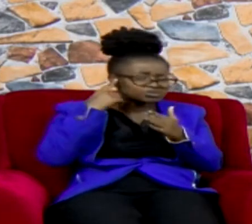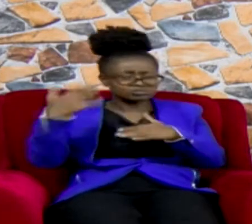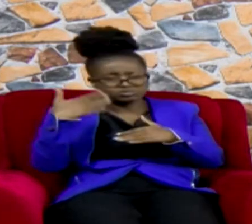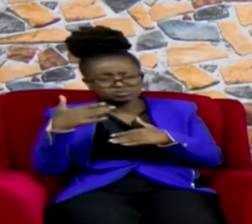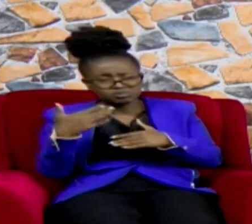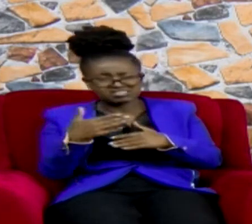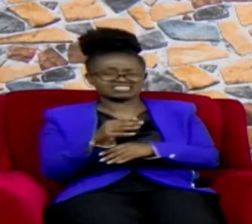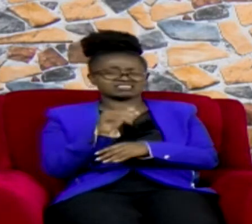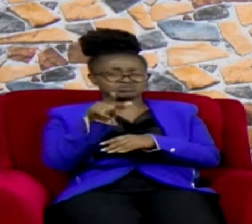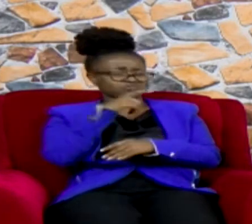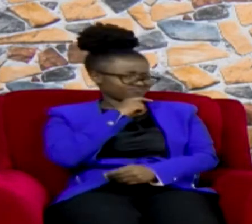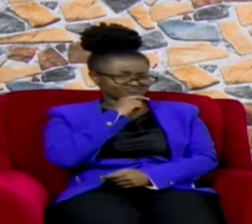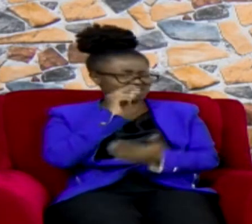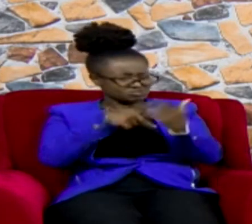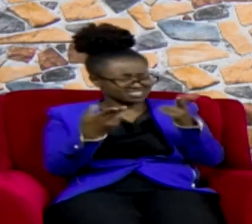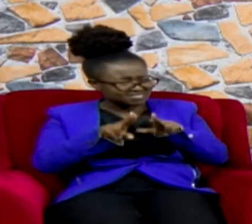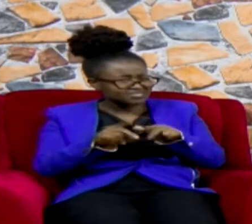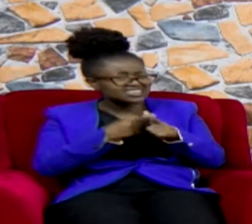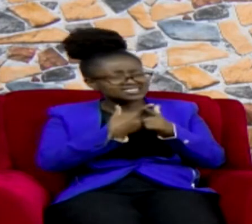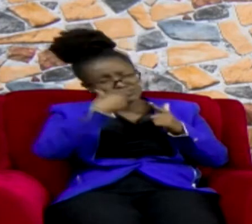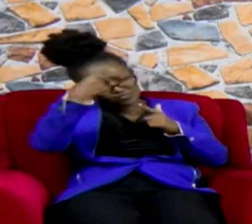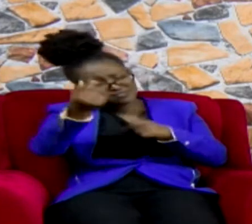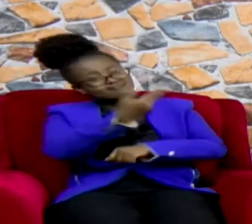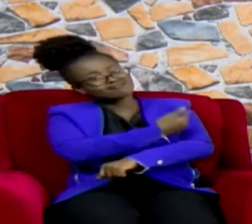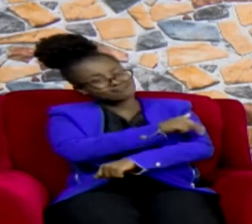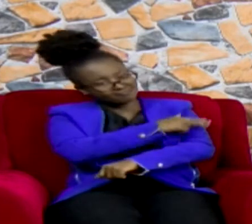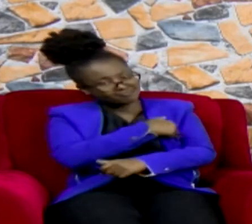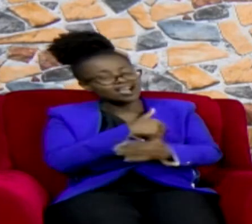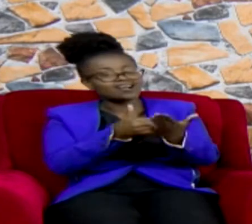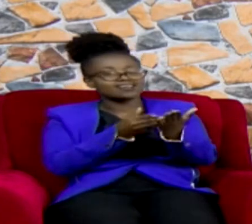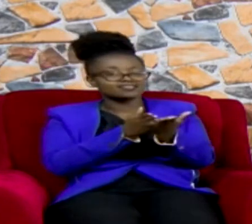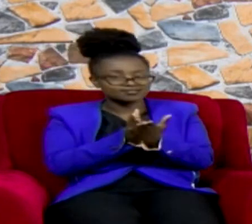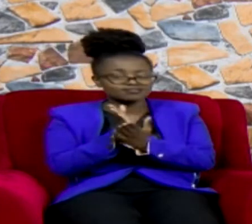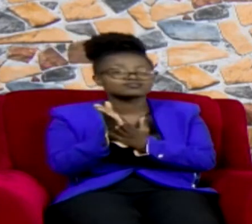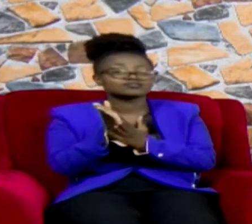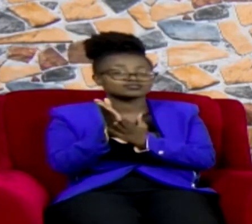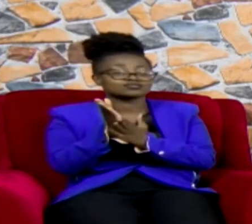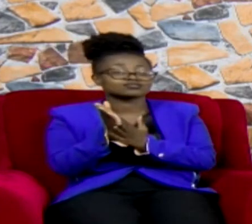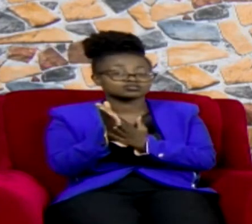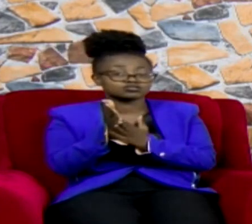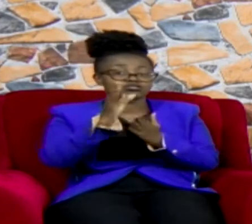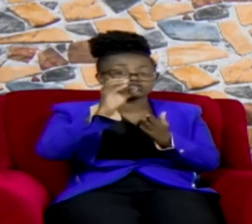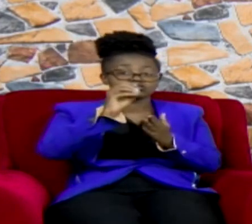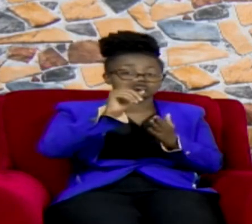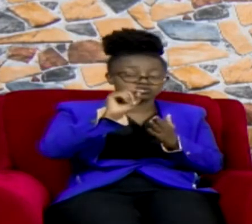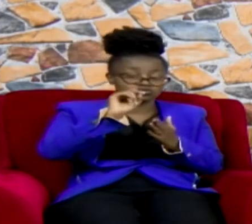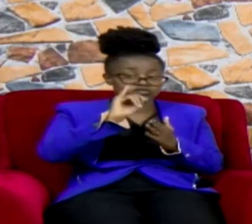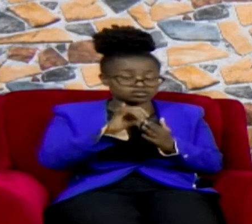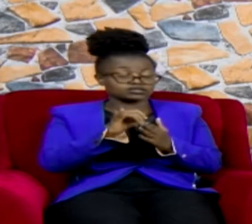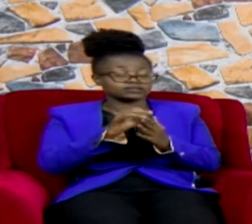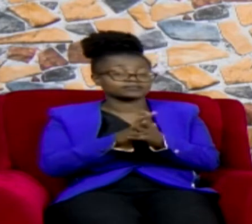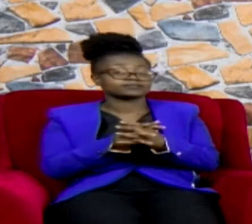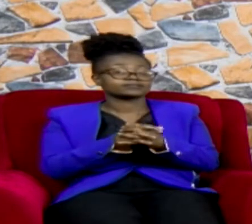You seek the intervention of the auditory sensory integration through an OT. Okay. An OT. Yes. All